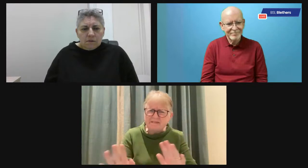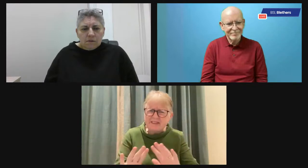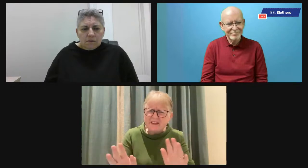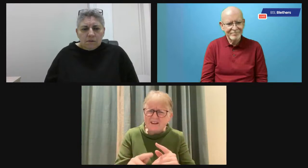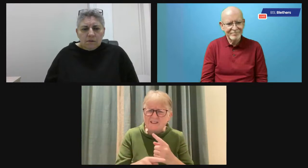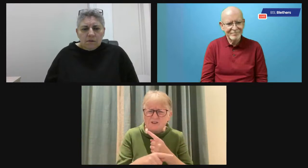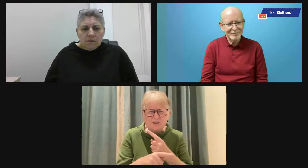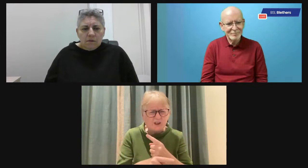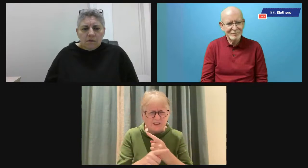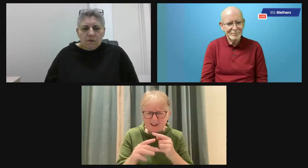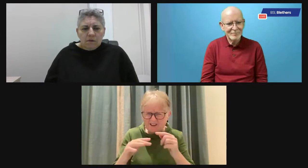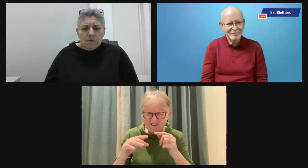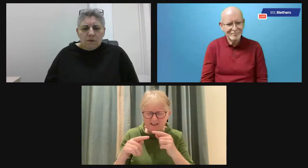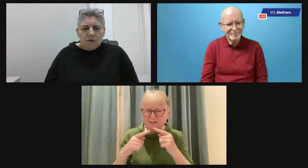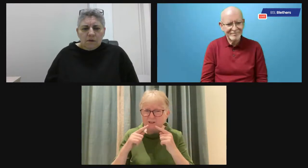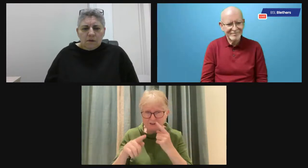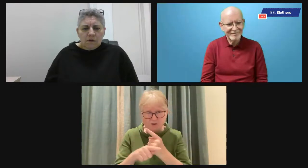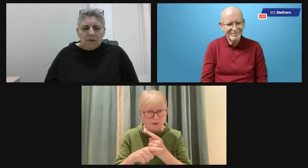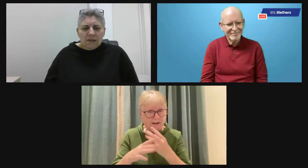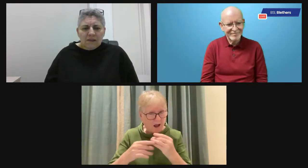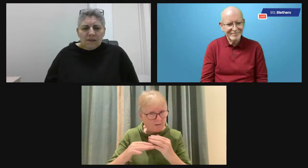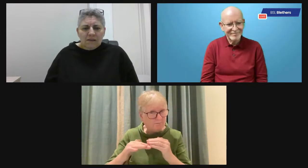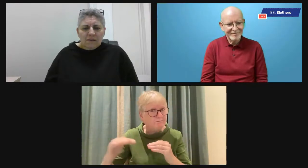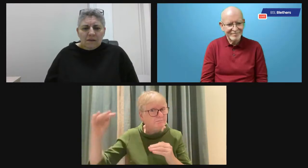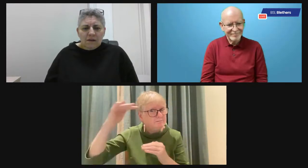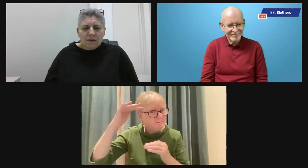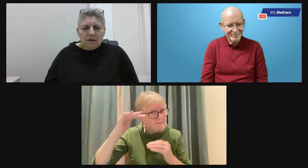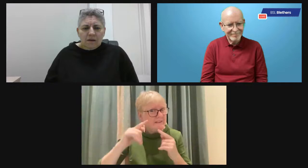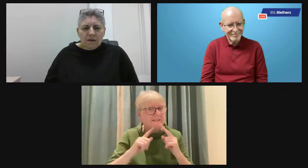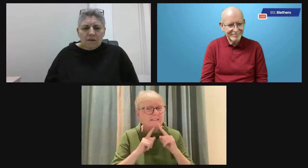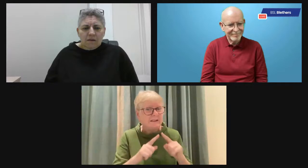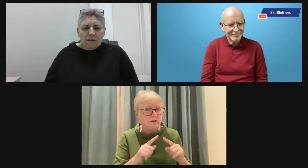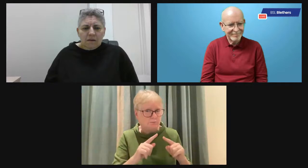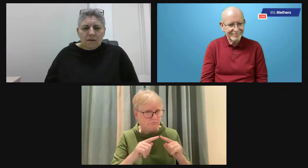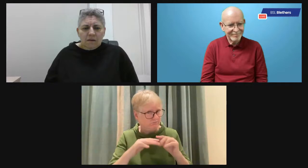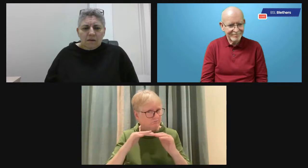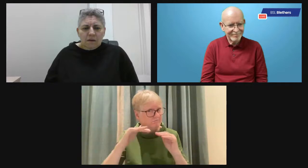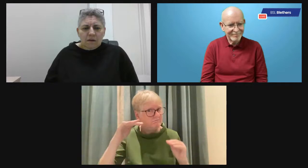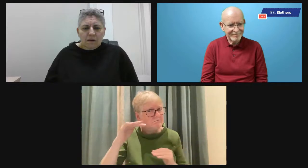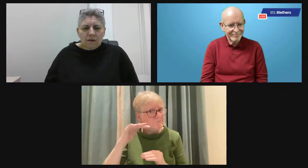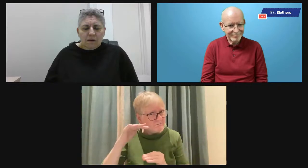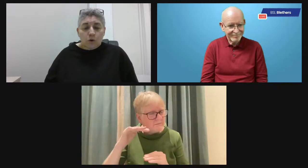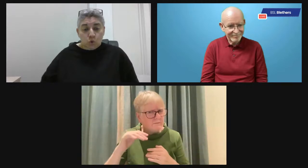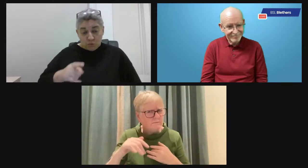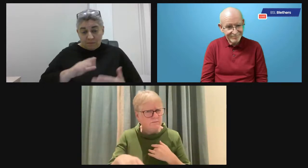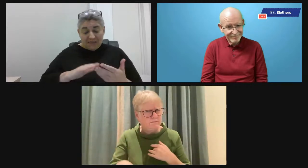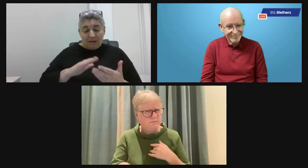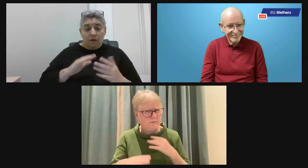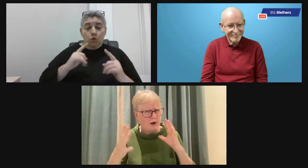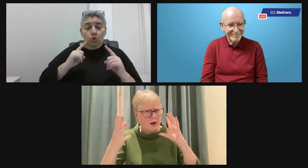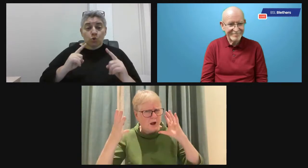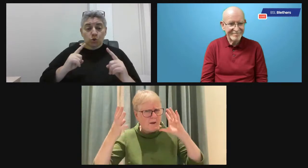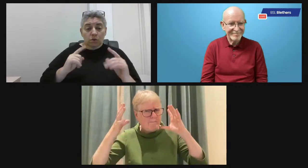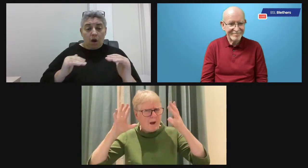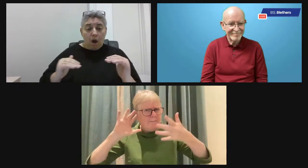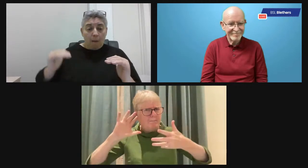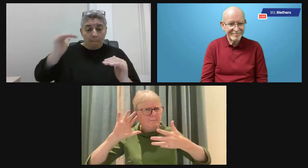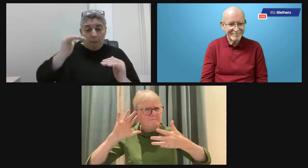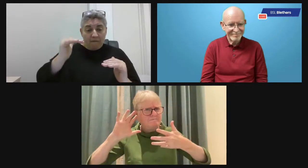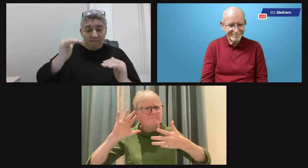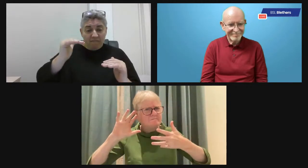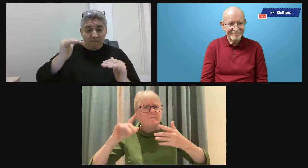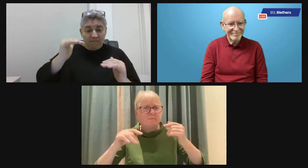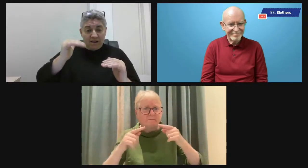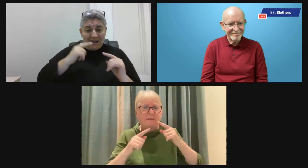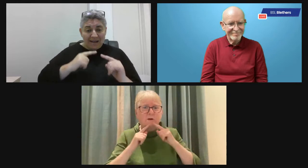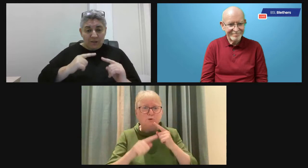well, last week, actually, someone said, well, tutor is higher than teacher, actually. And I thought,